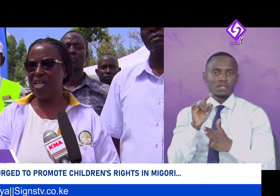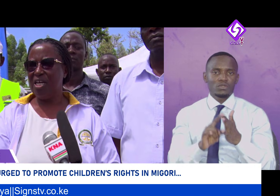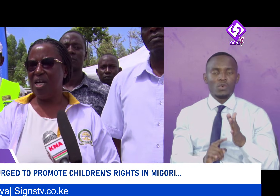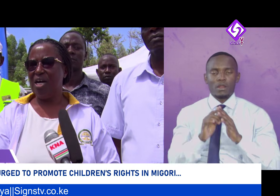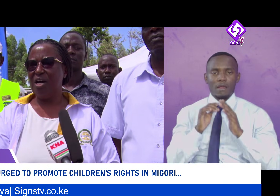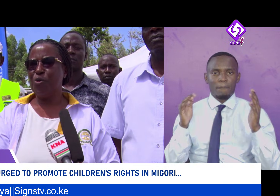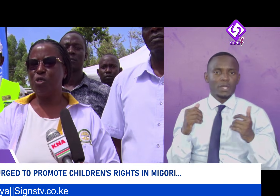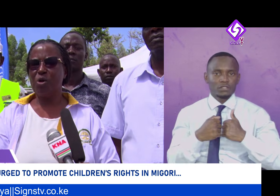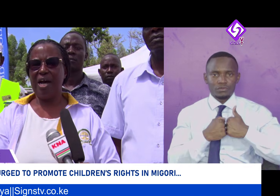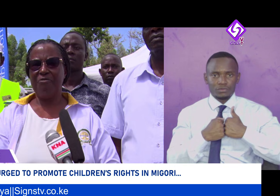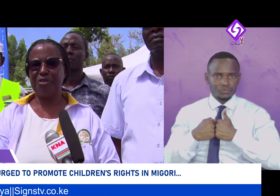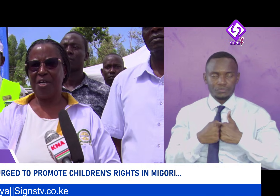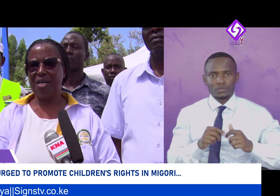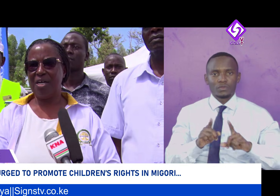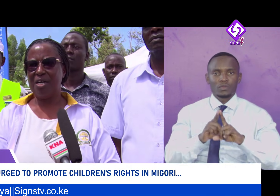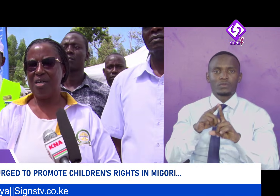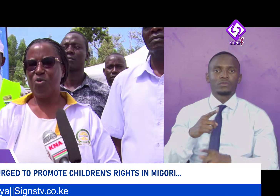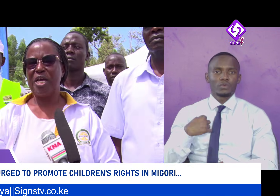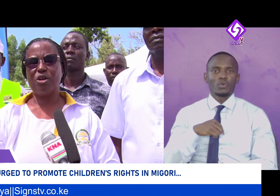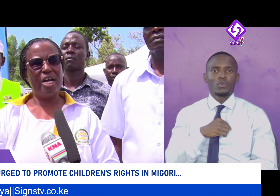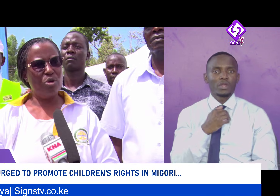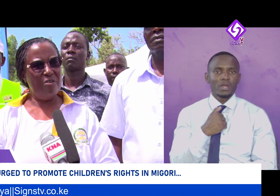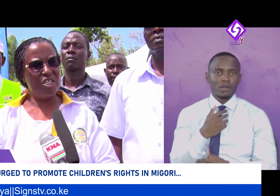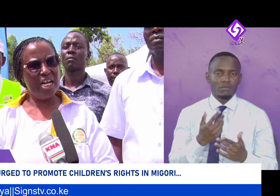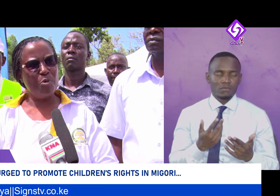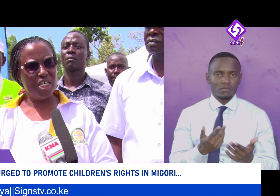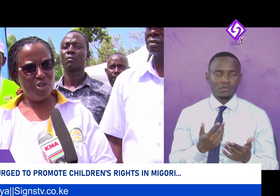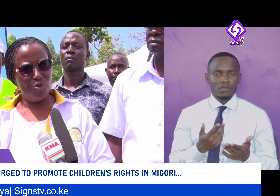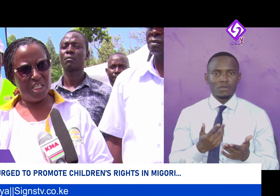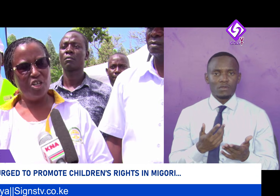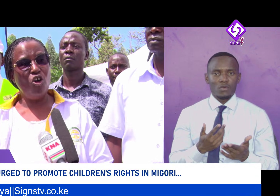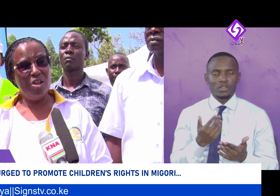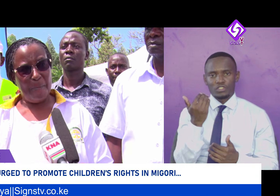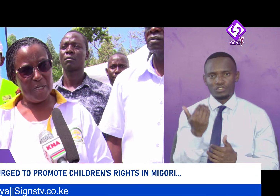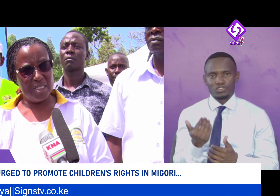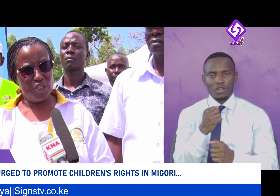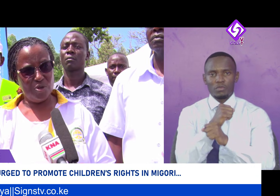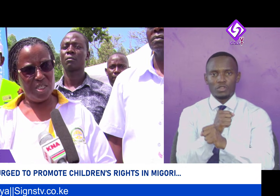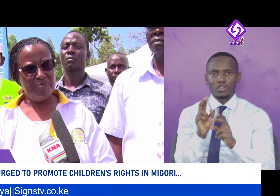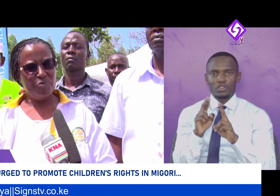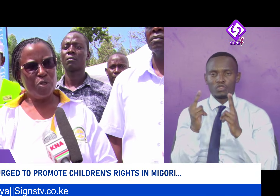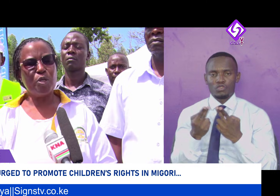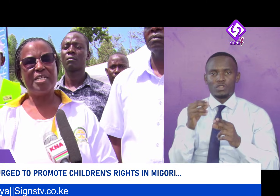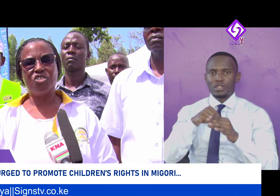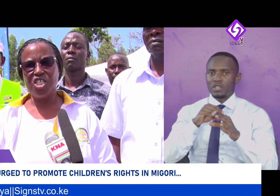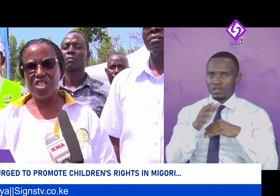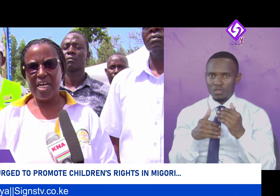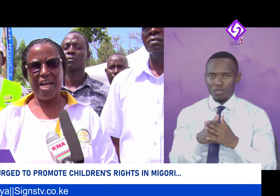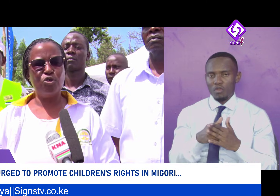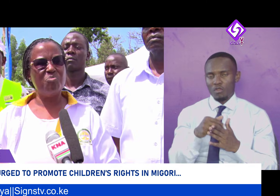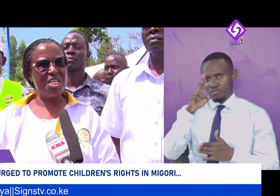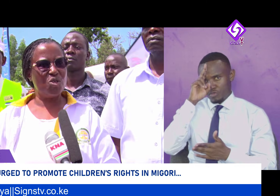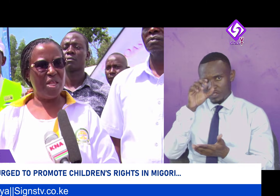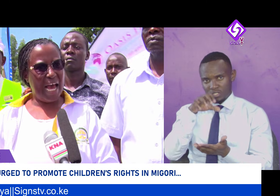challenge. We also have, we are required to have child protection units in all the police stations so that children